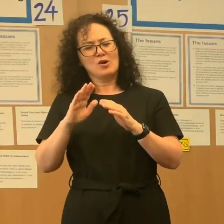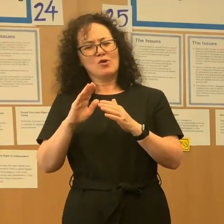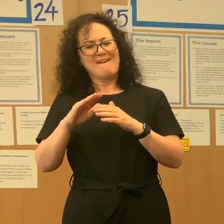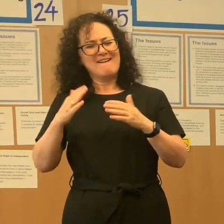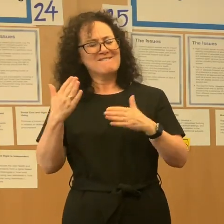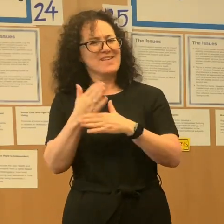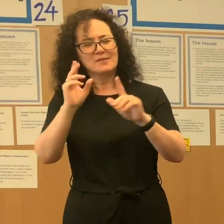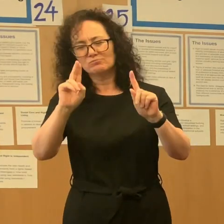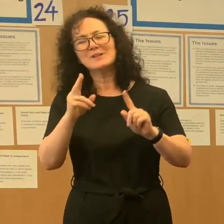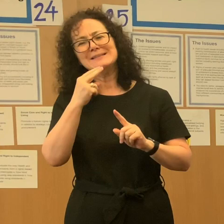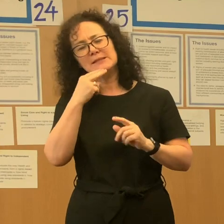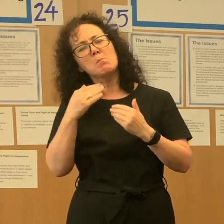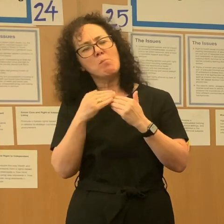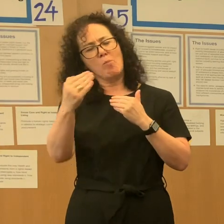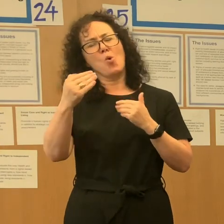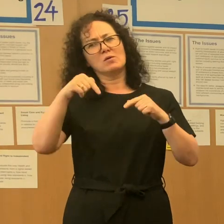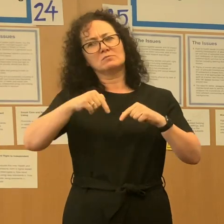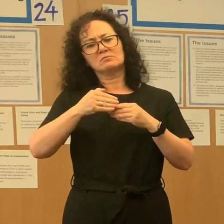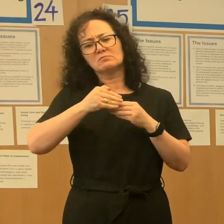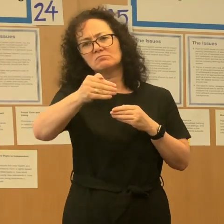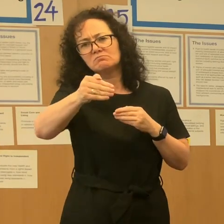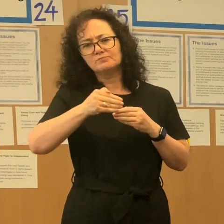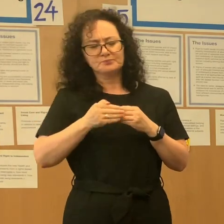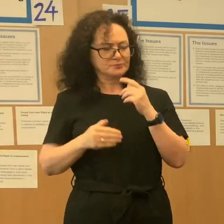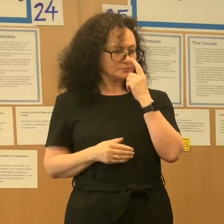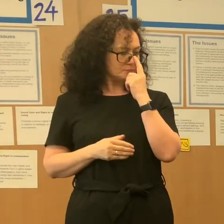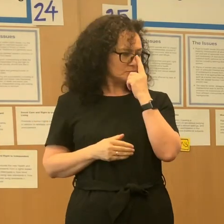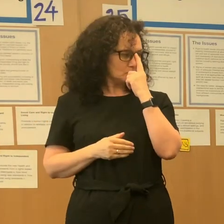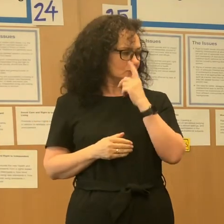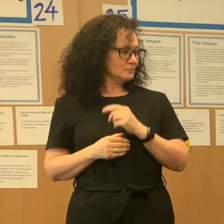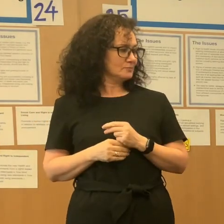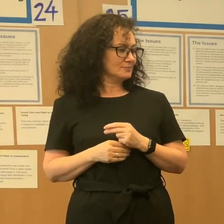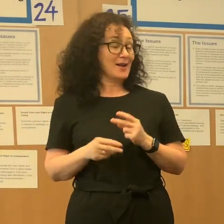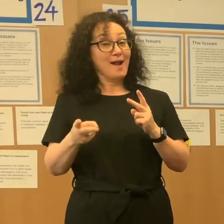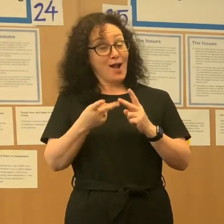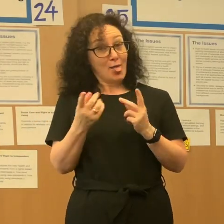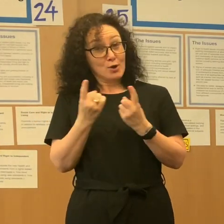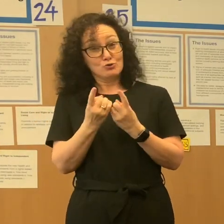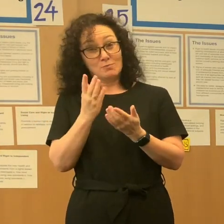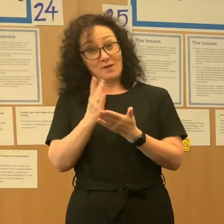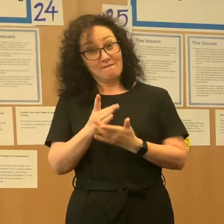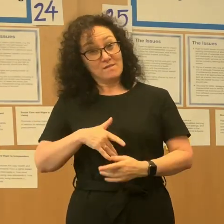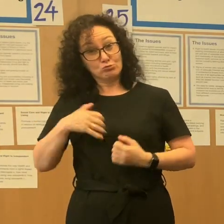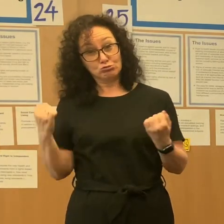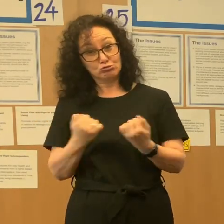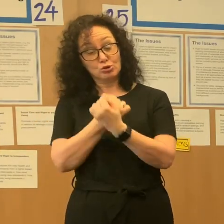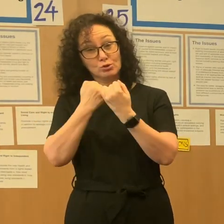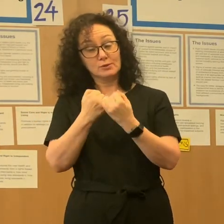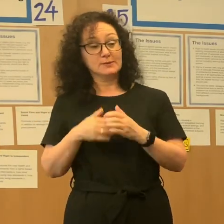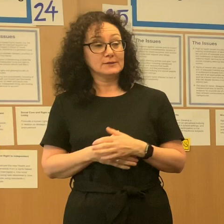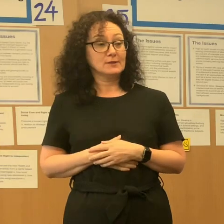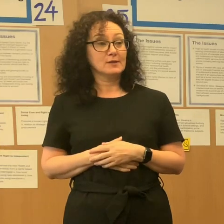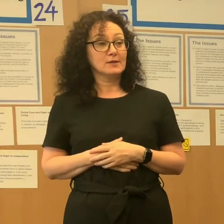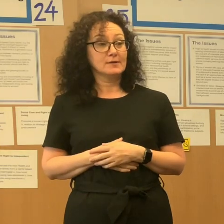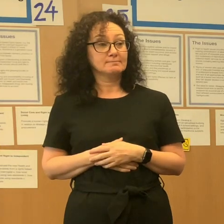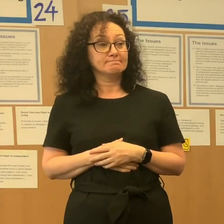SNAP 2. Another issue that I'm especially passionate about is that there are too many people like